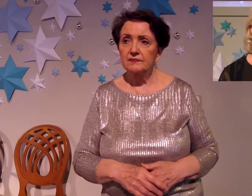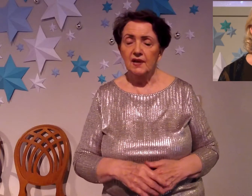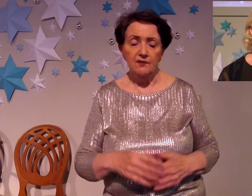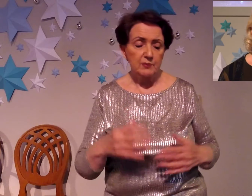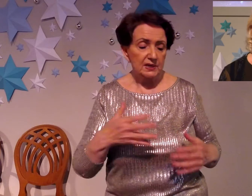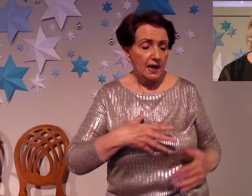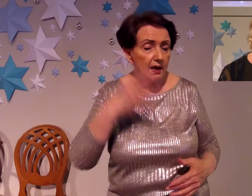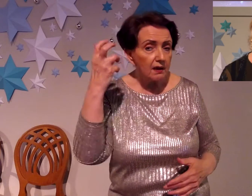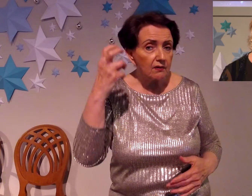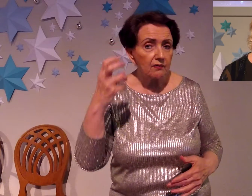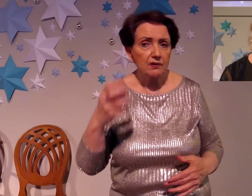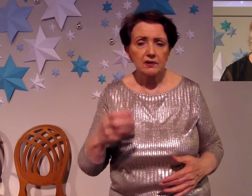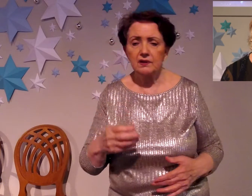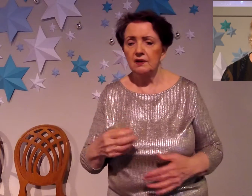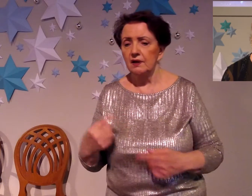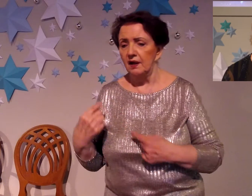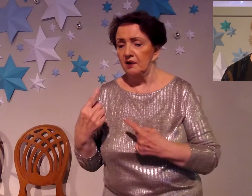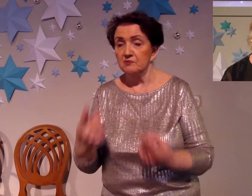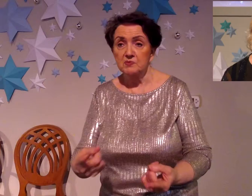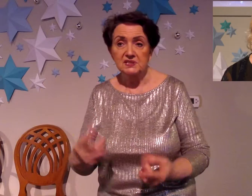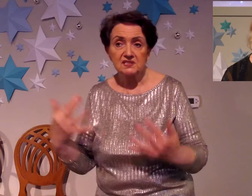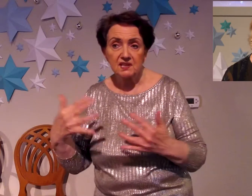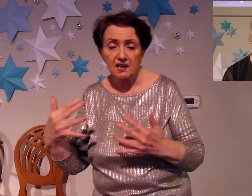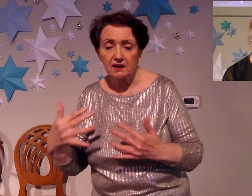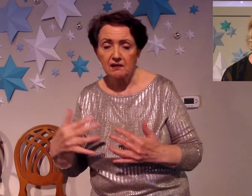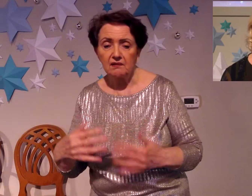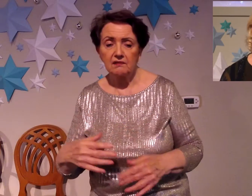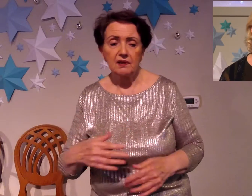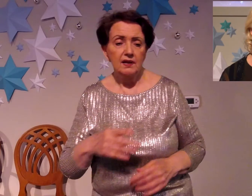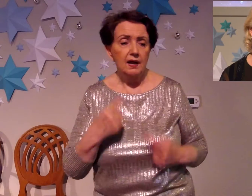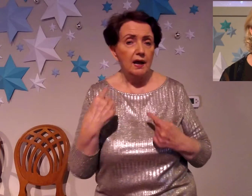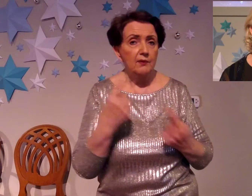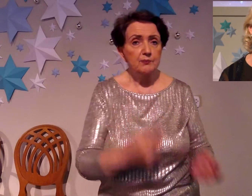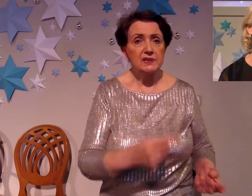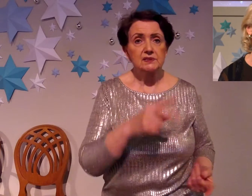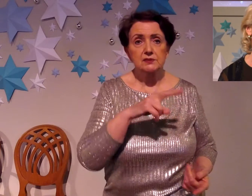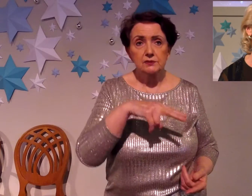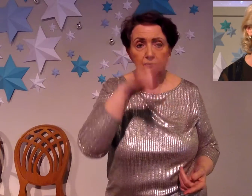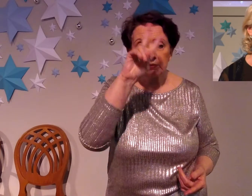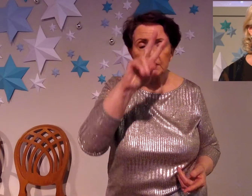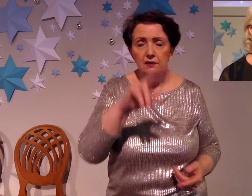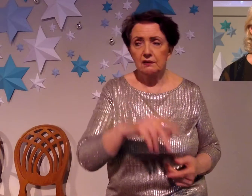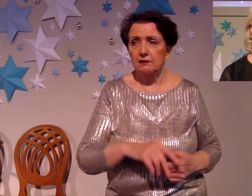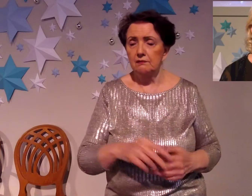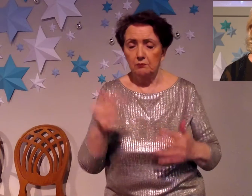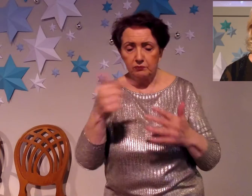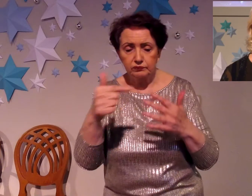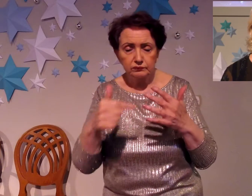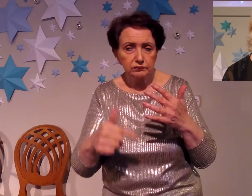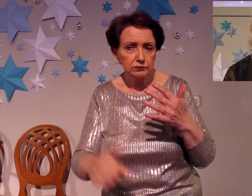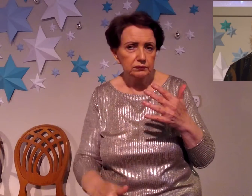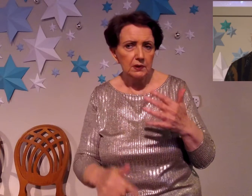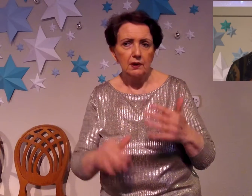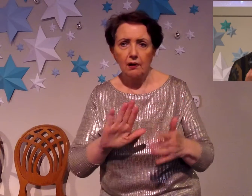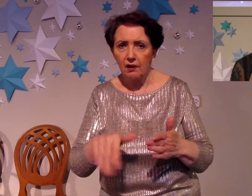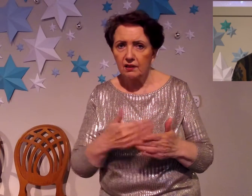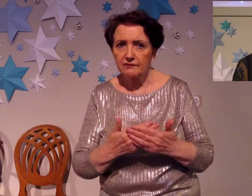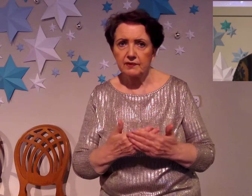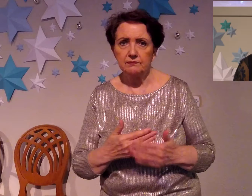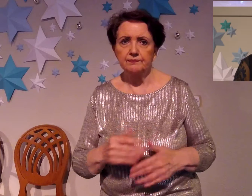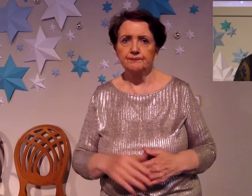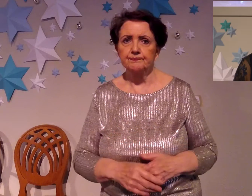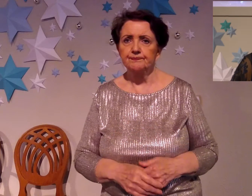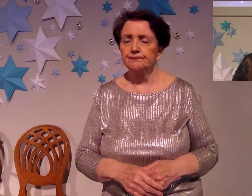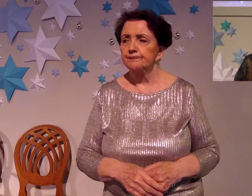that stupid, I've been that self-centered, I've been all of those things. Right? And when